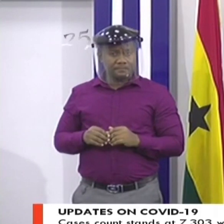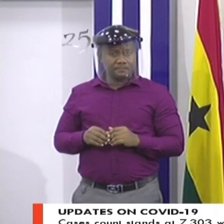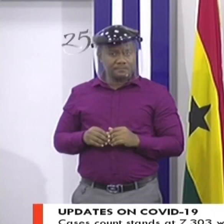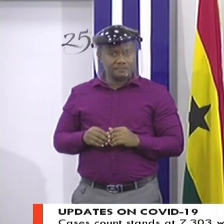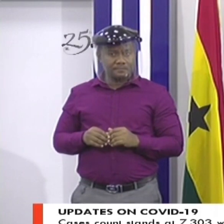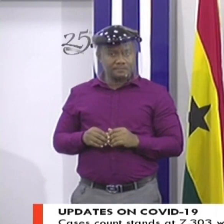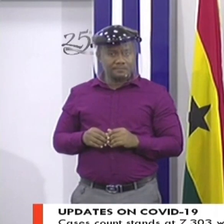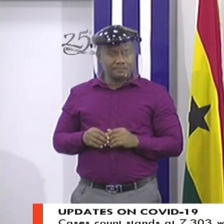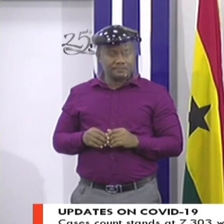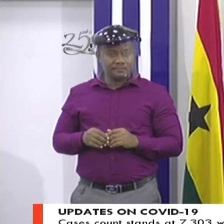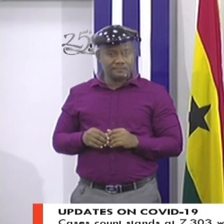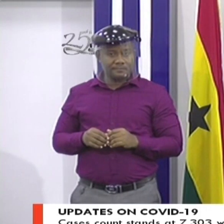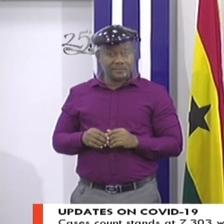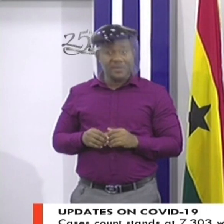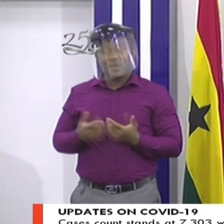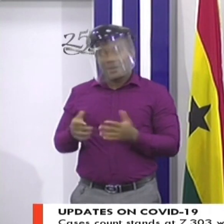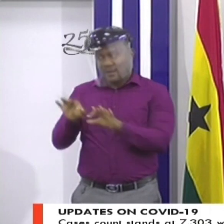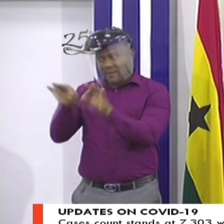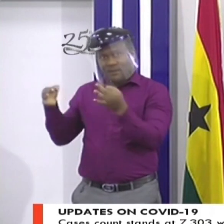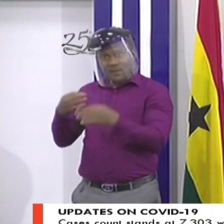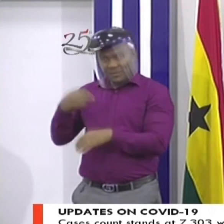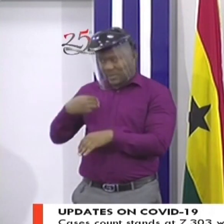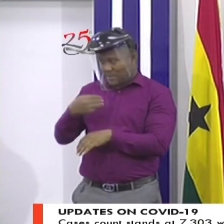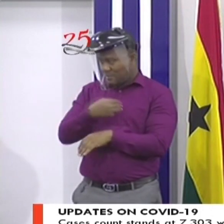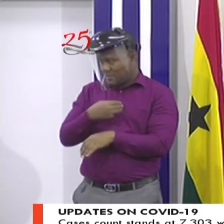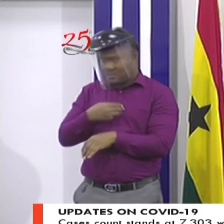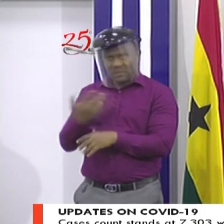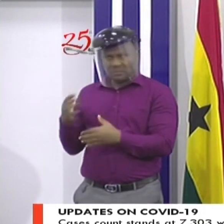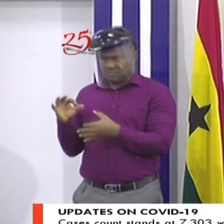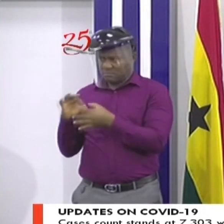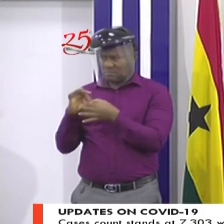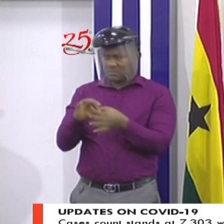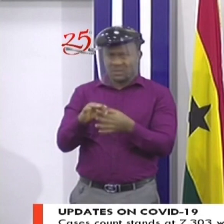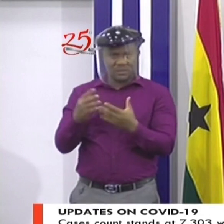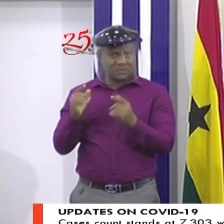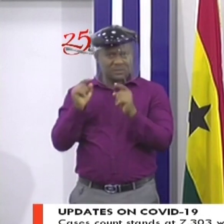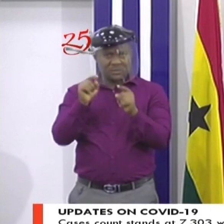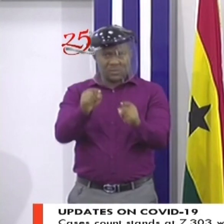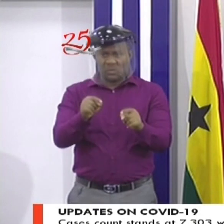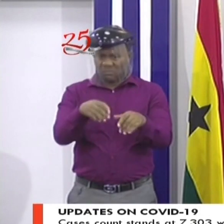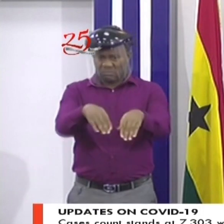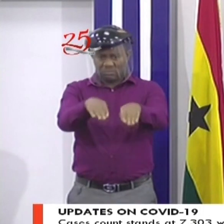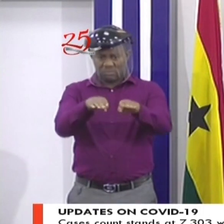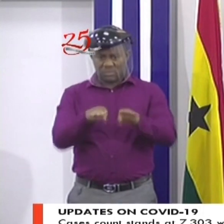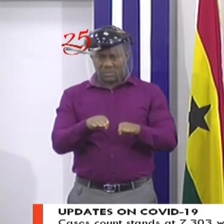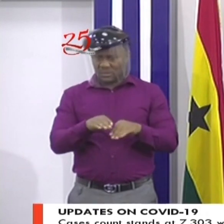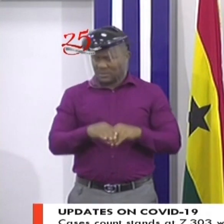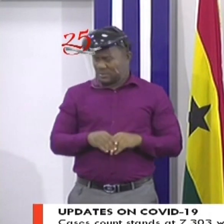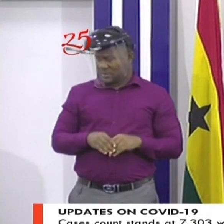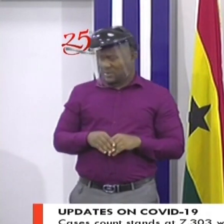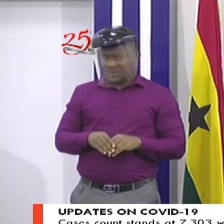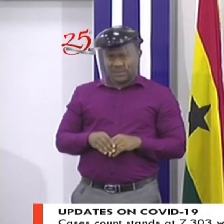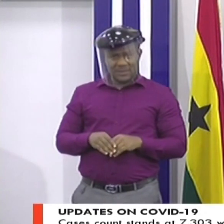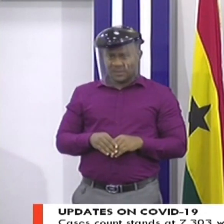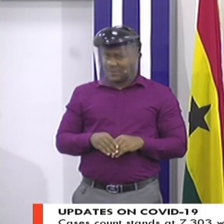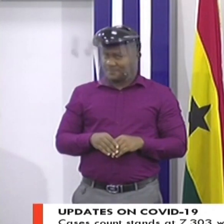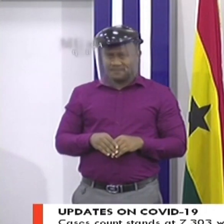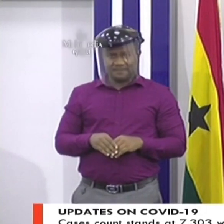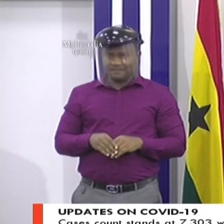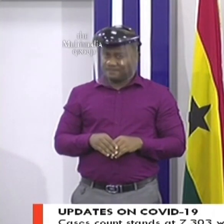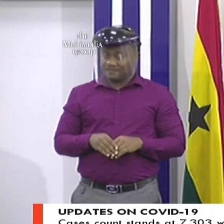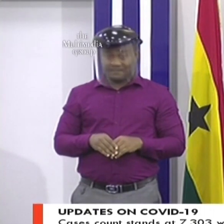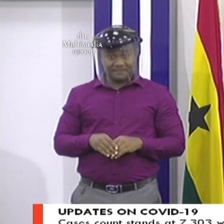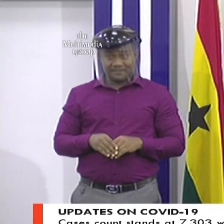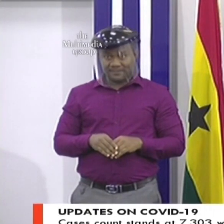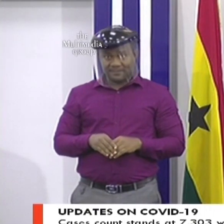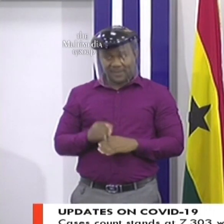also the relatives to be part of this, but then they have to do this without undue exposure and